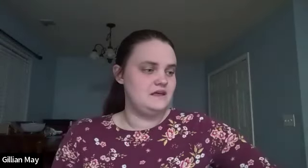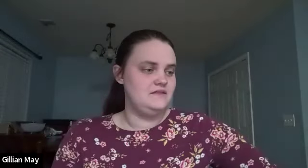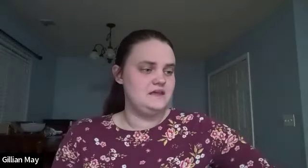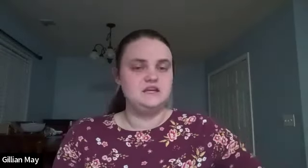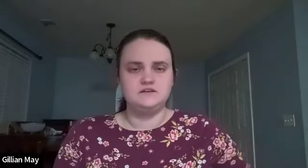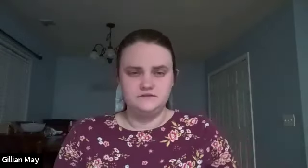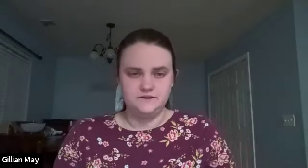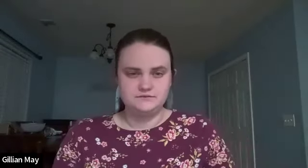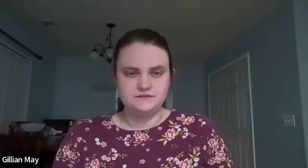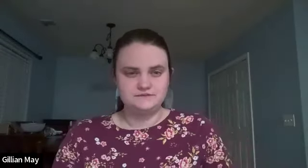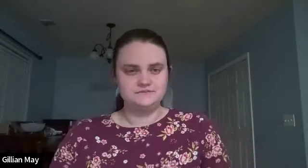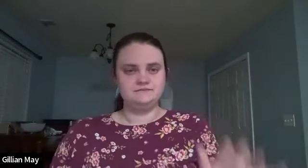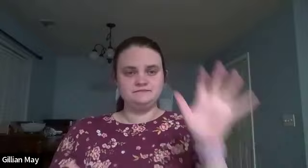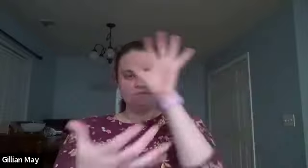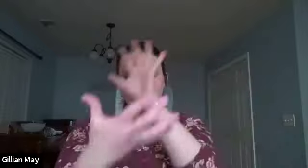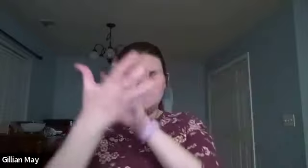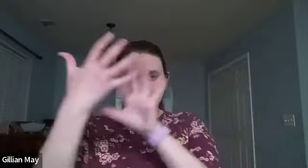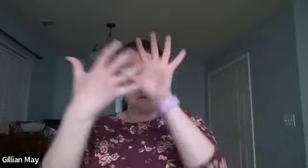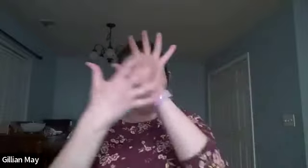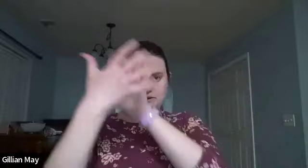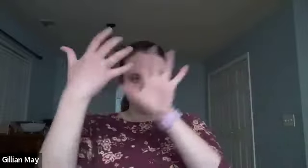And then confused. Confused.